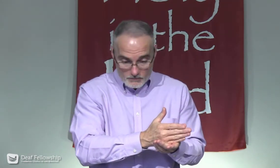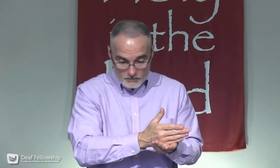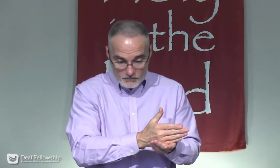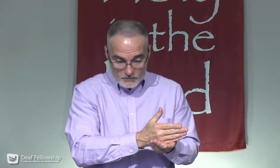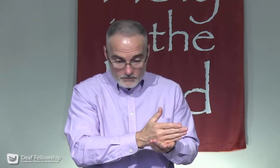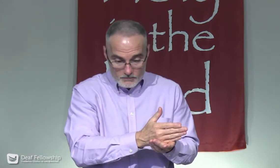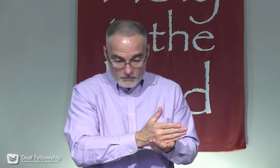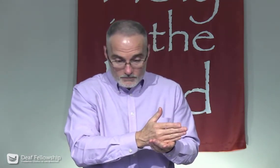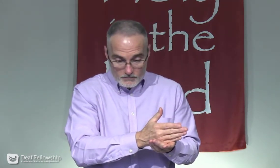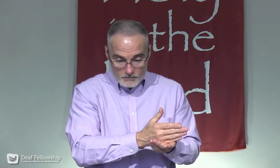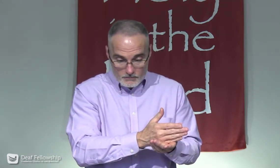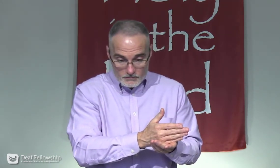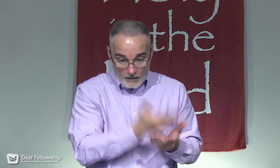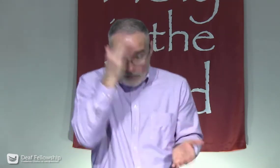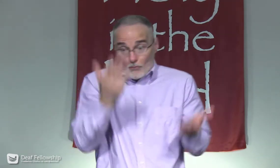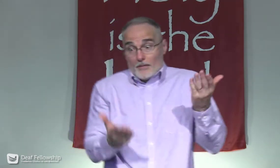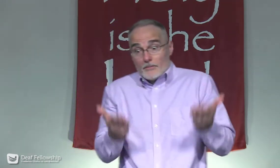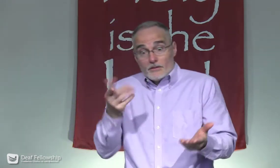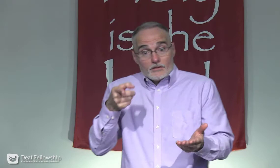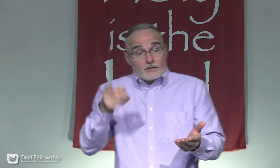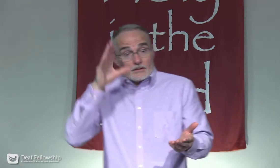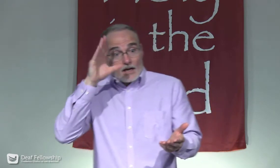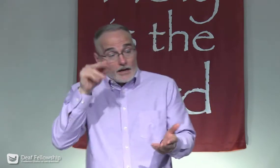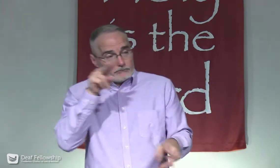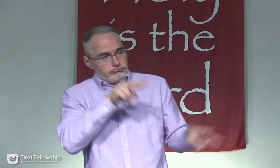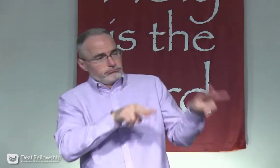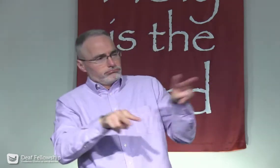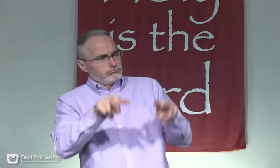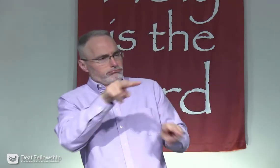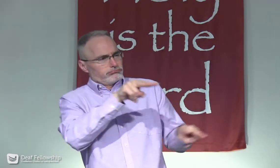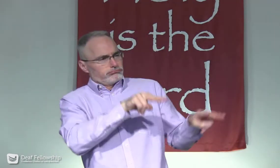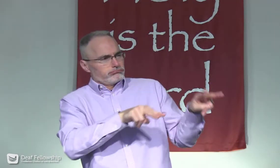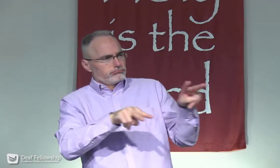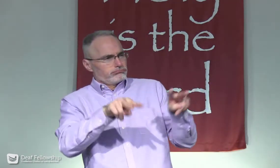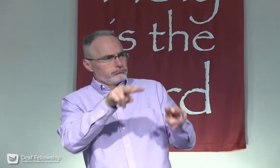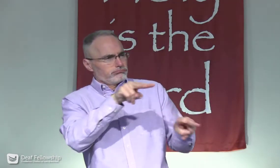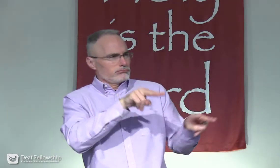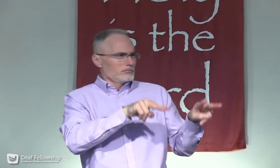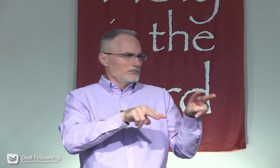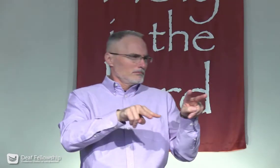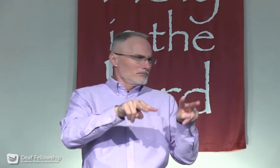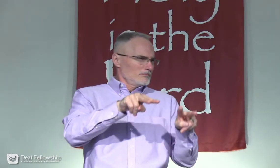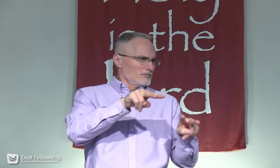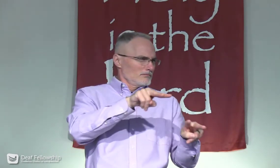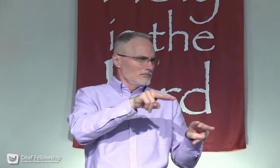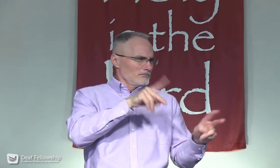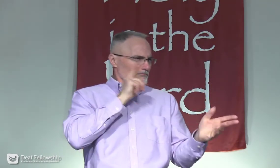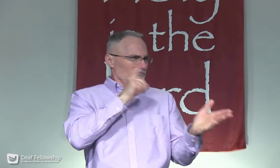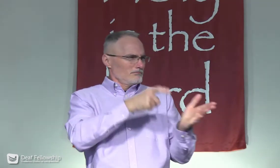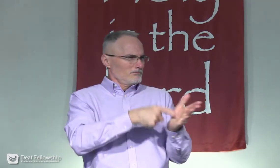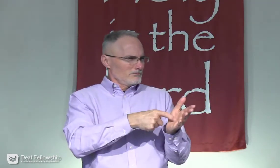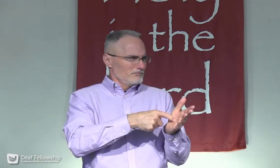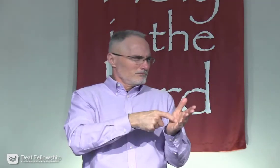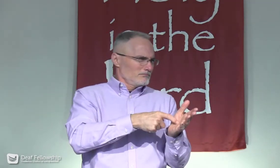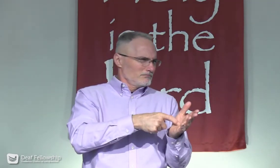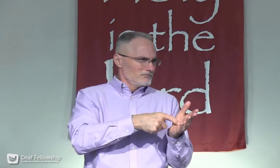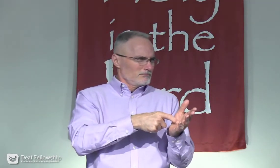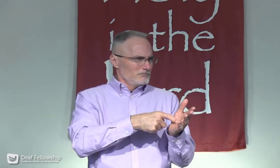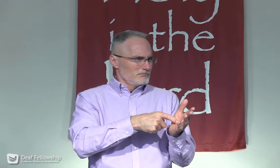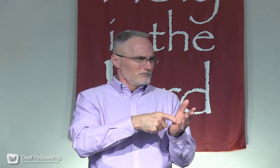He stopped ridiculing Jesus. And, you know, I don't know, maybe he started to take a look